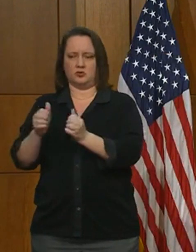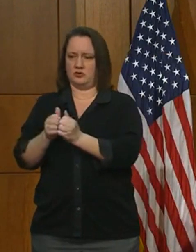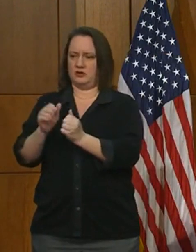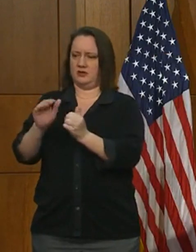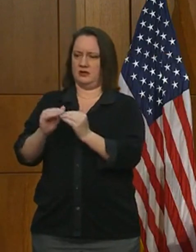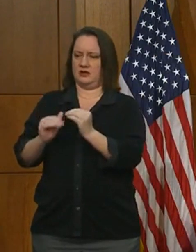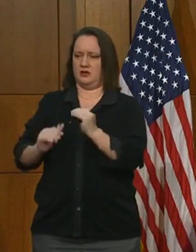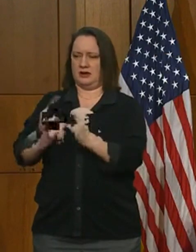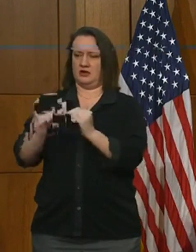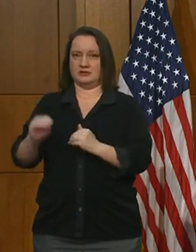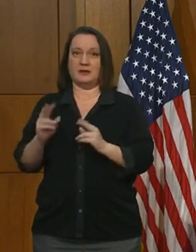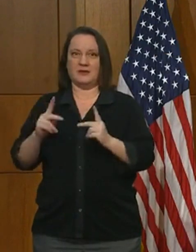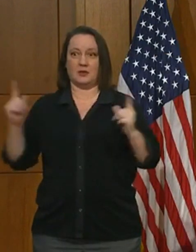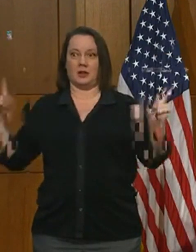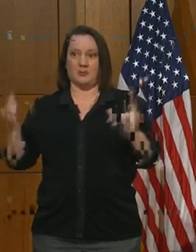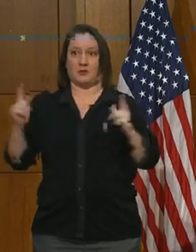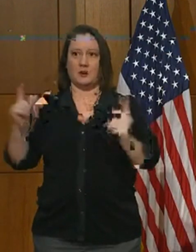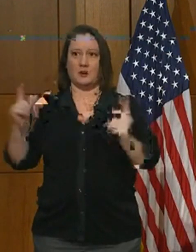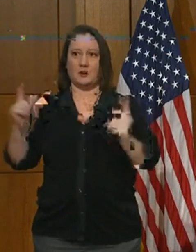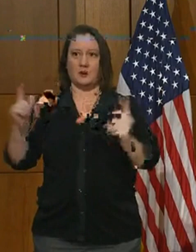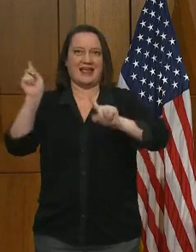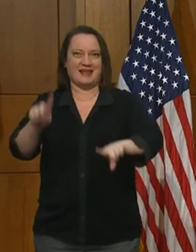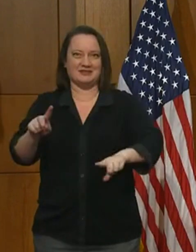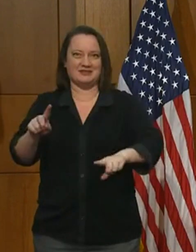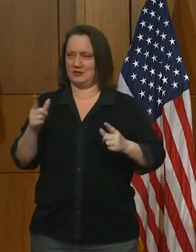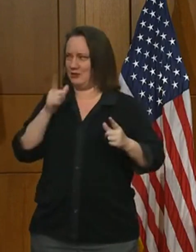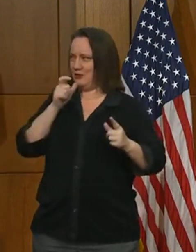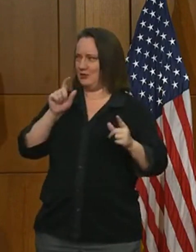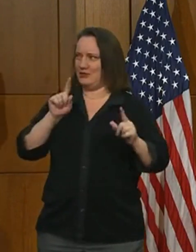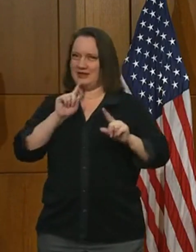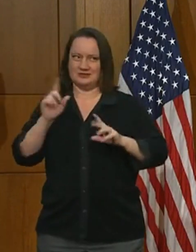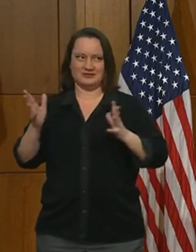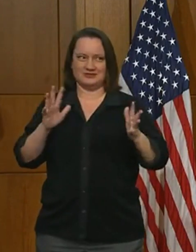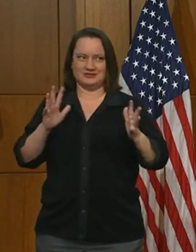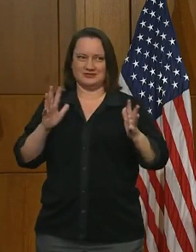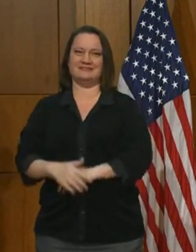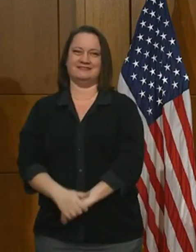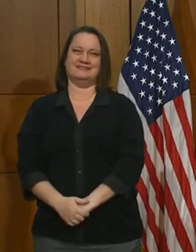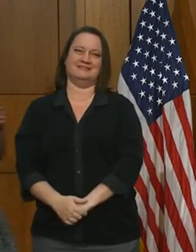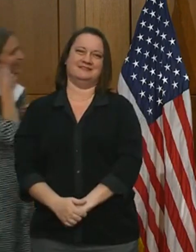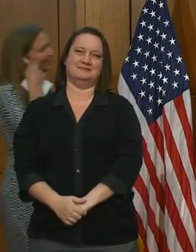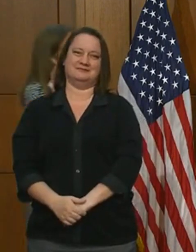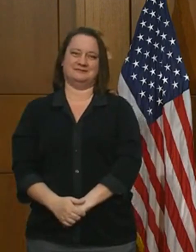I've got people rushing the podium, so let me control this.